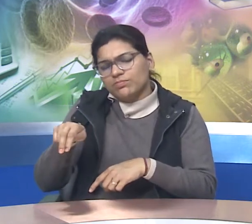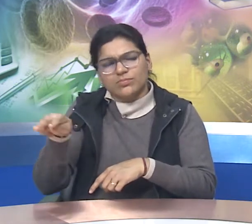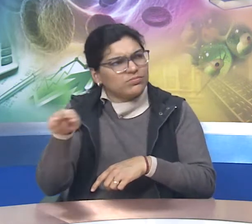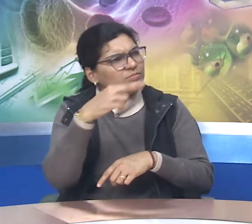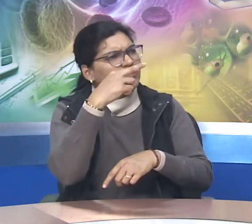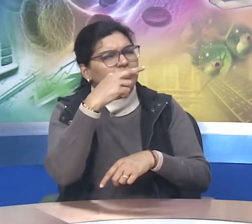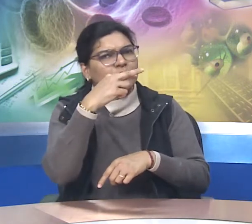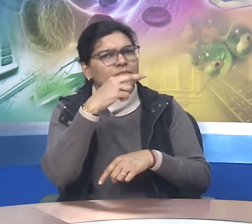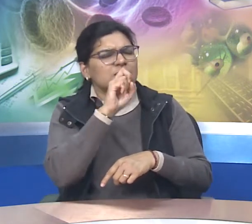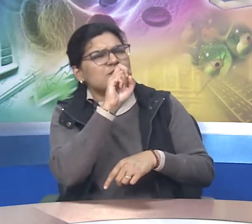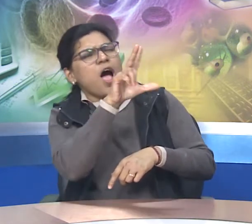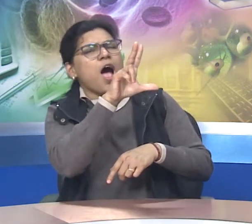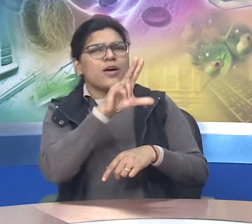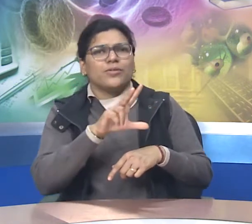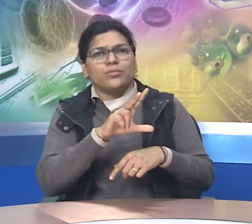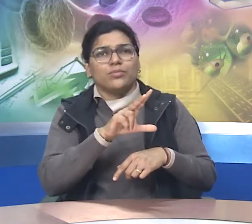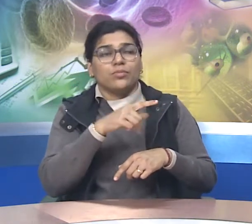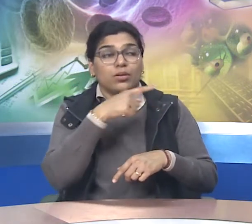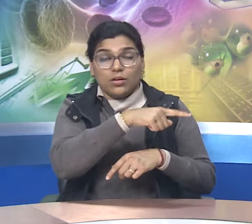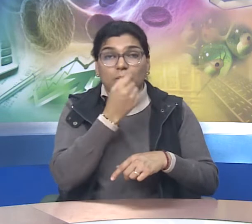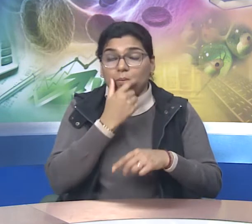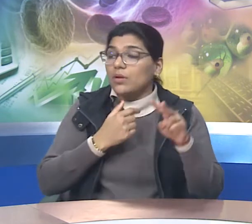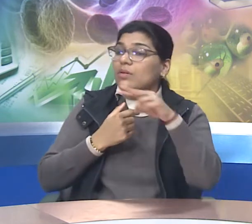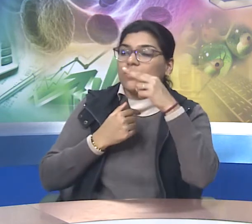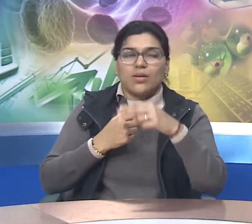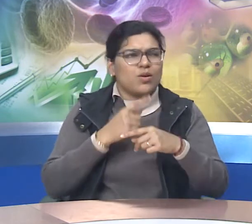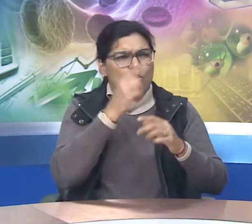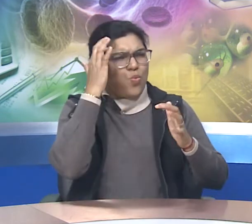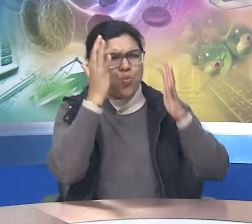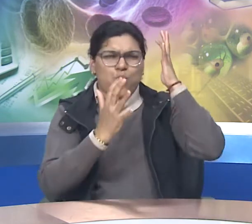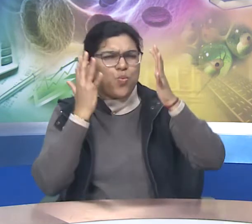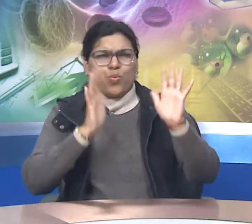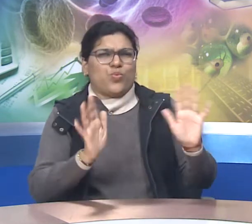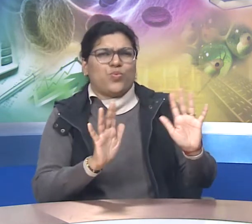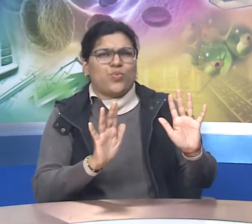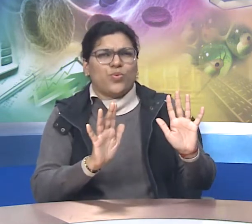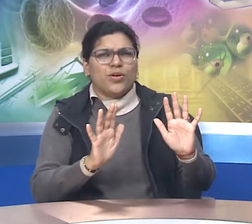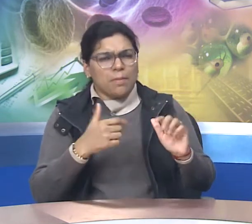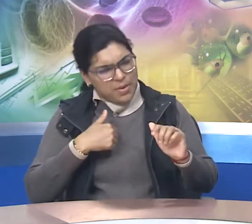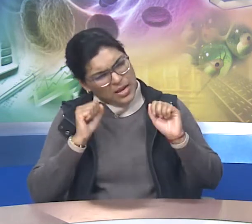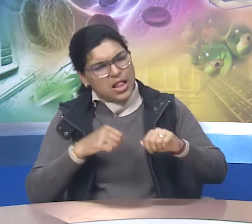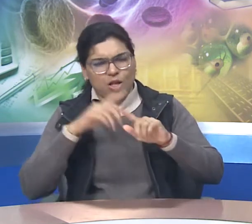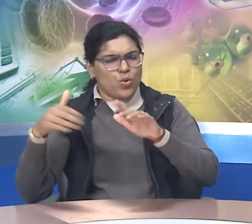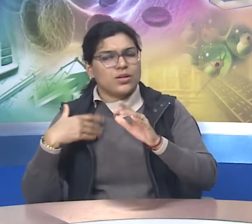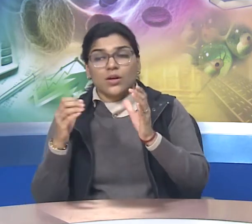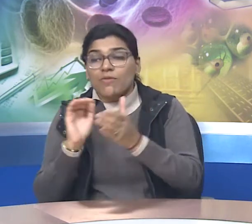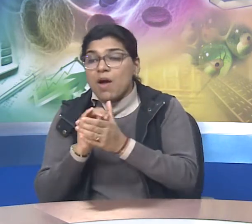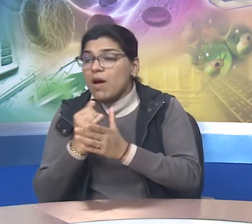And don't worry, he shouted just before he turned the